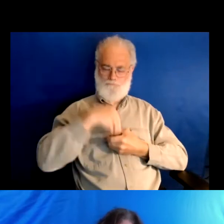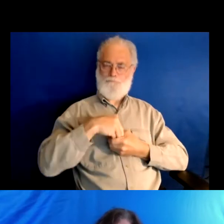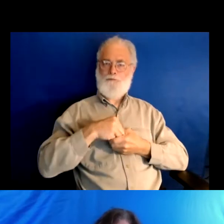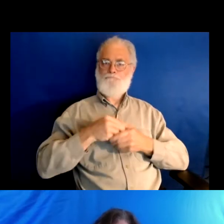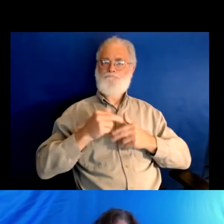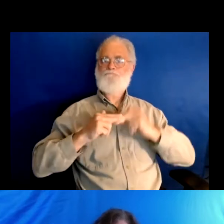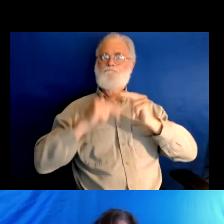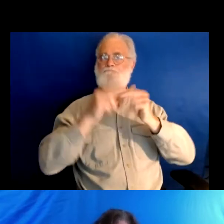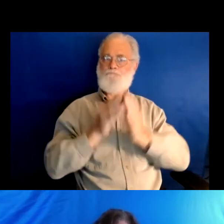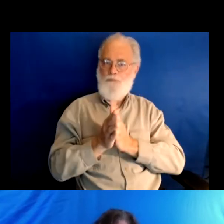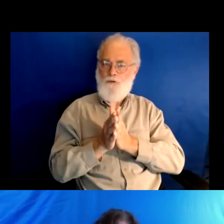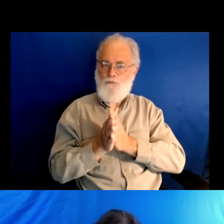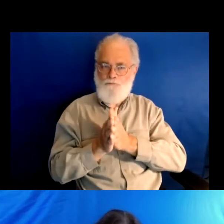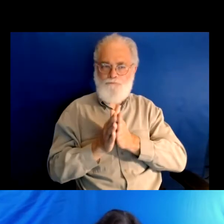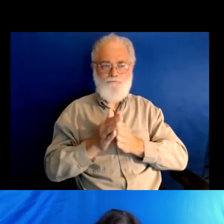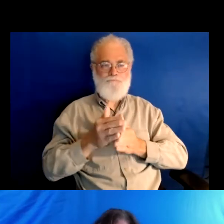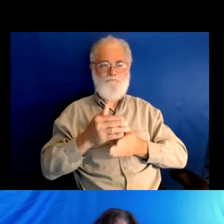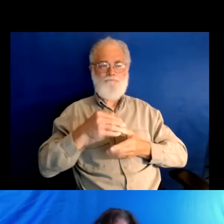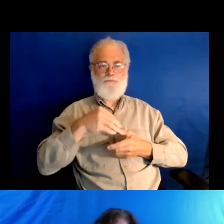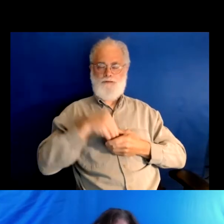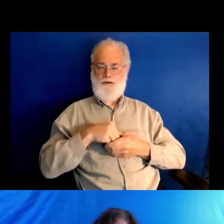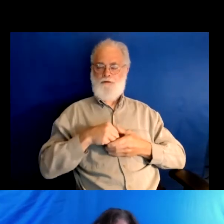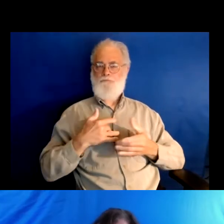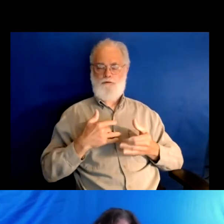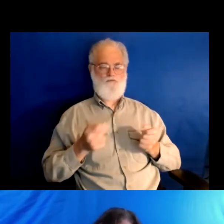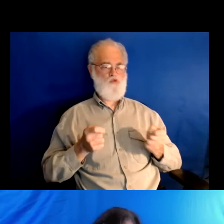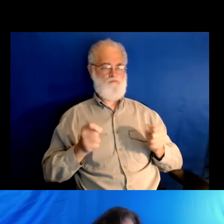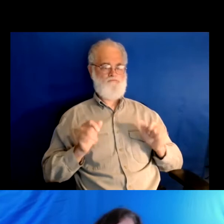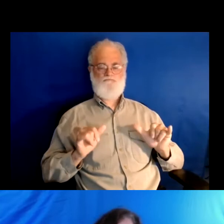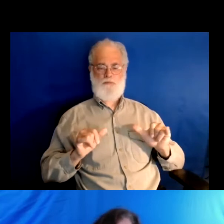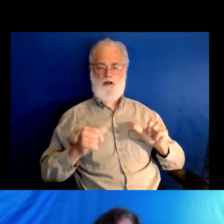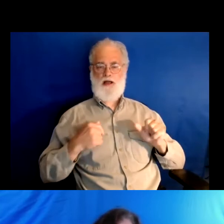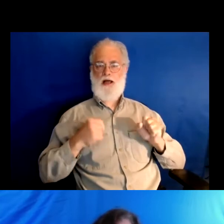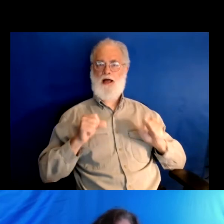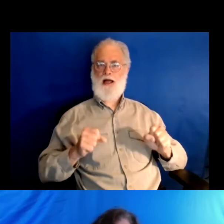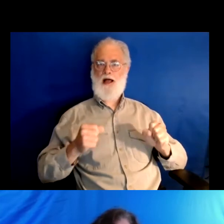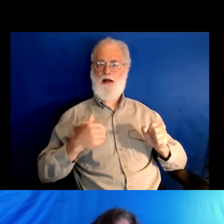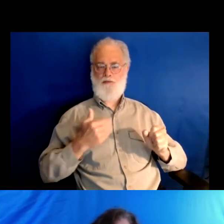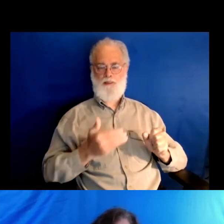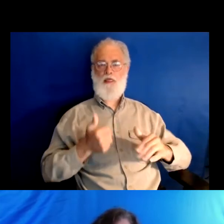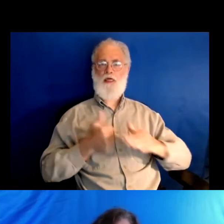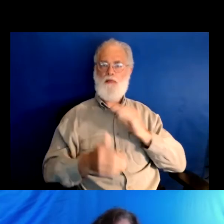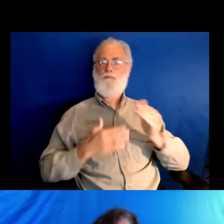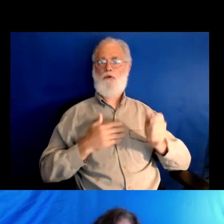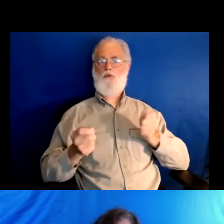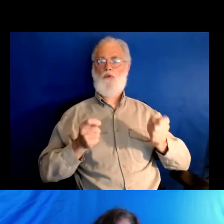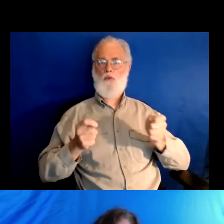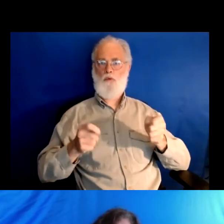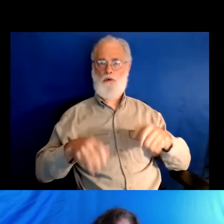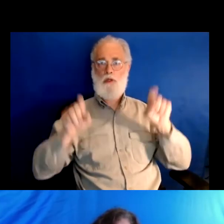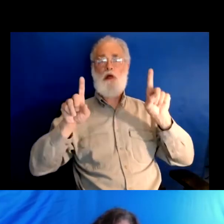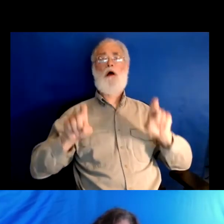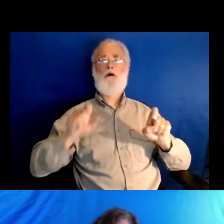thinking about, helps them to internalize that process and be more motivated. And they